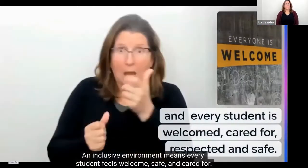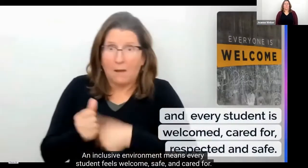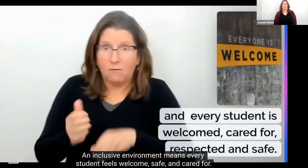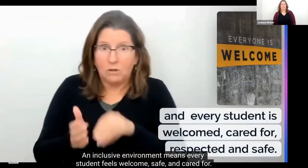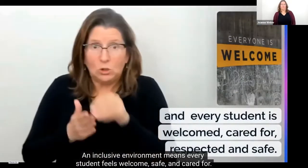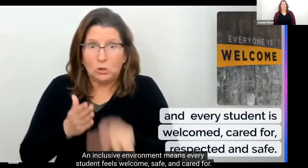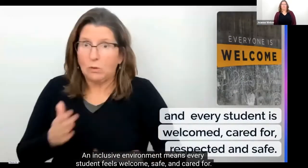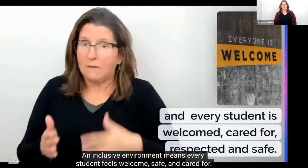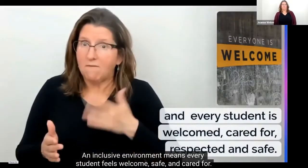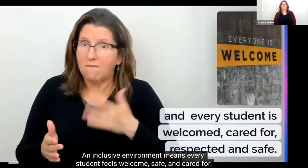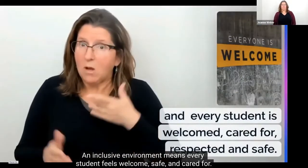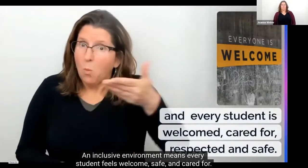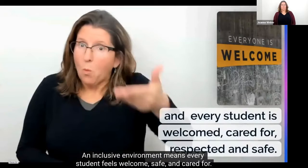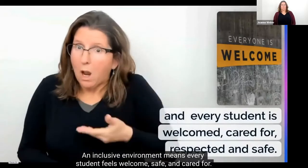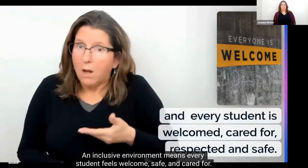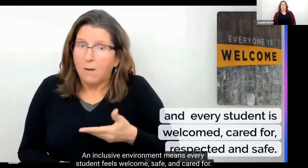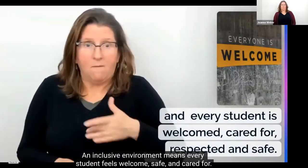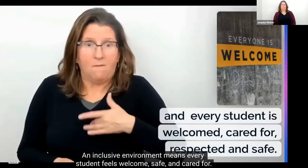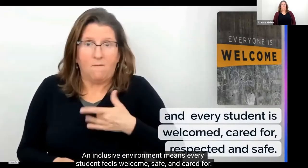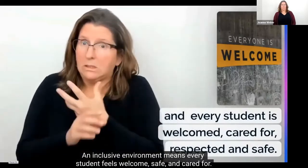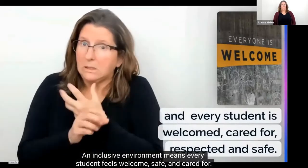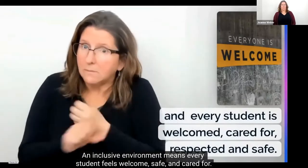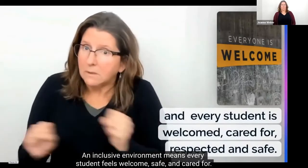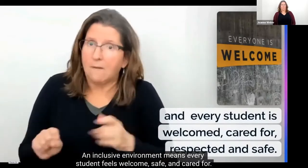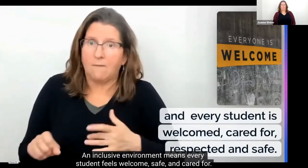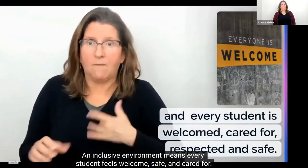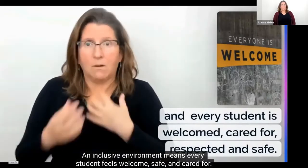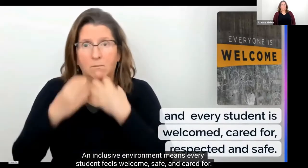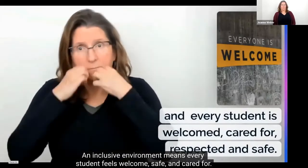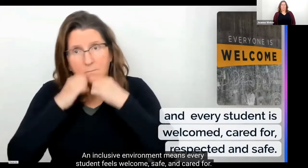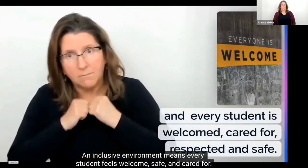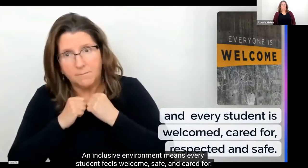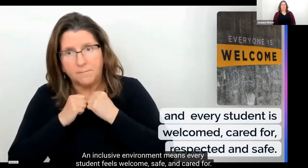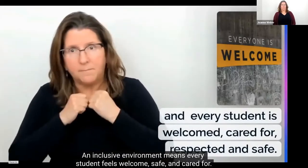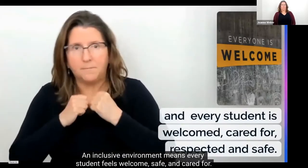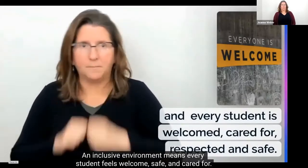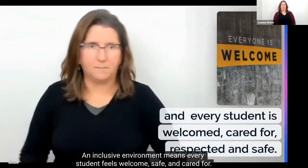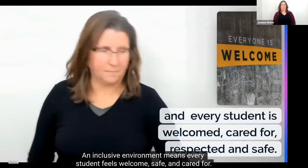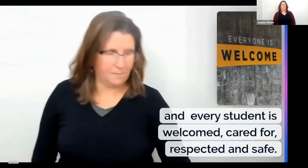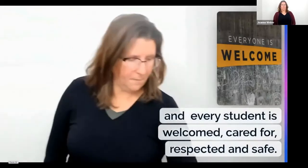An inclusive environment means every student feels welcome, safe, and cared for.